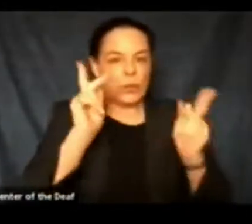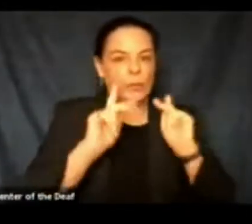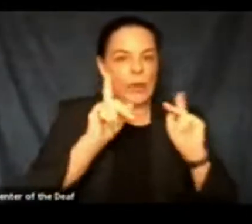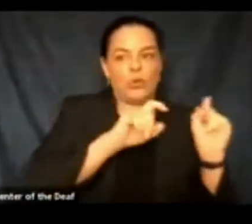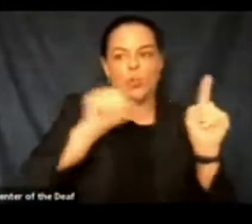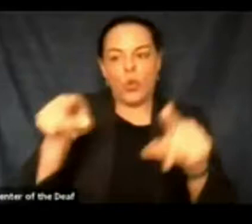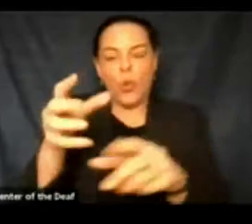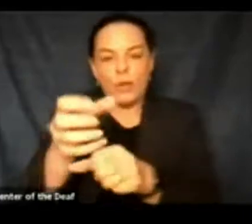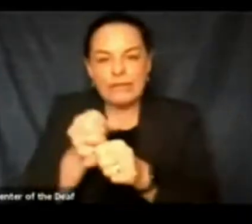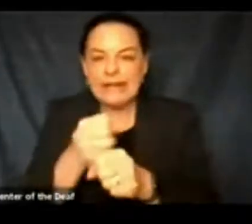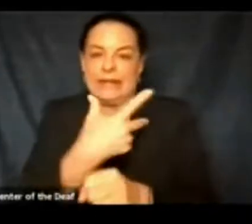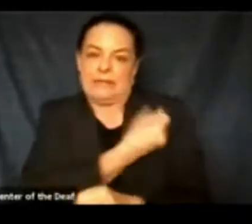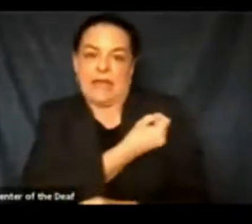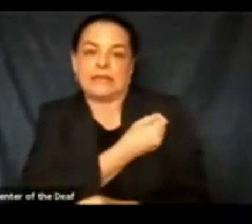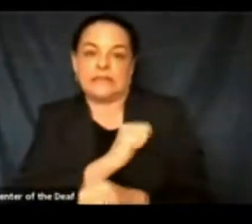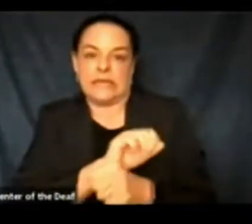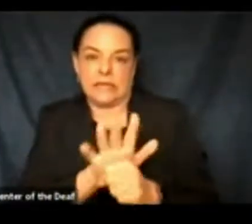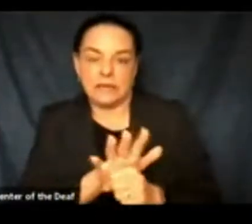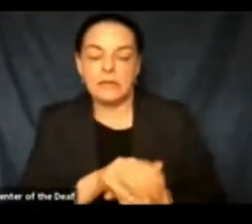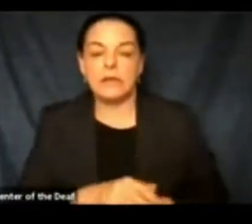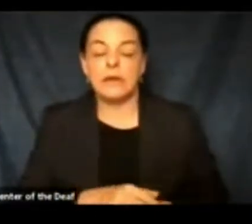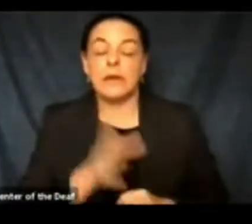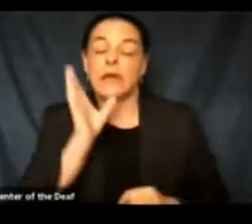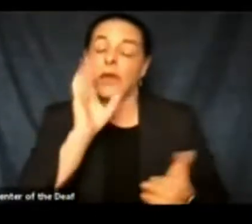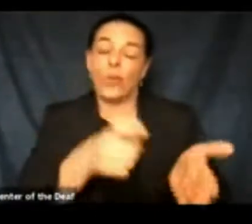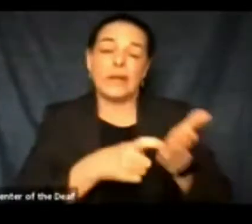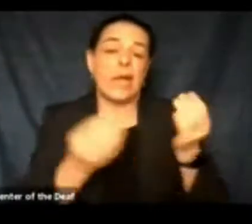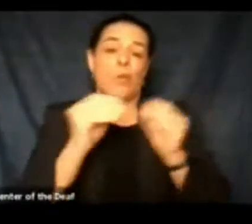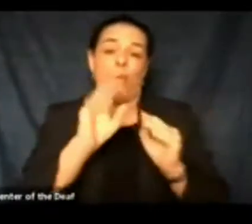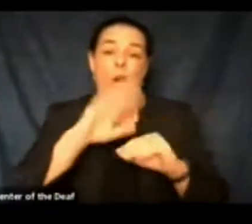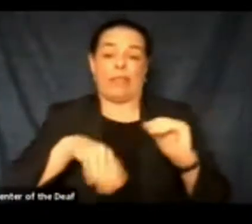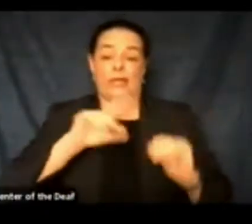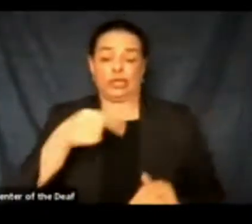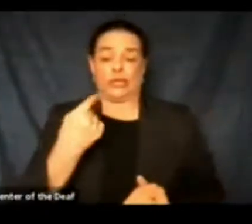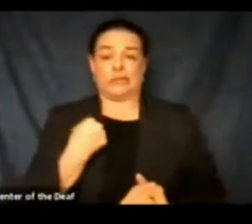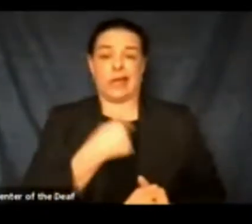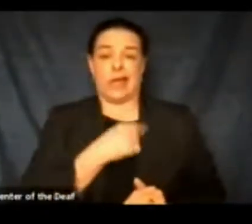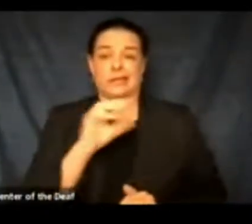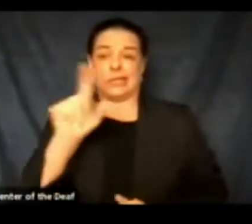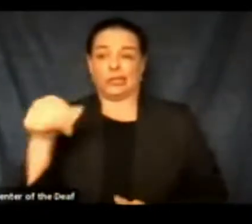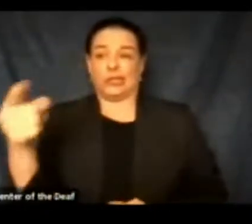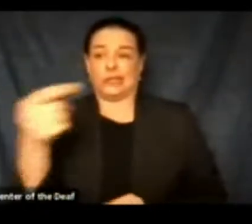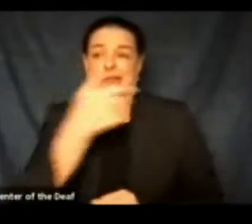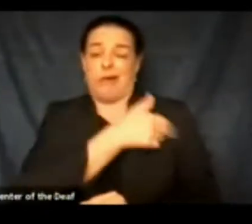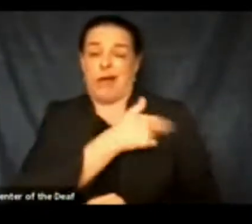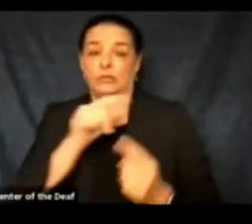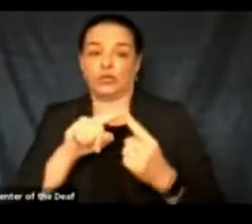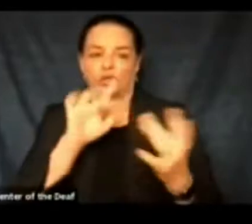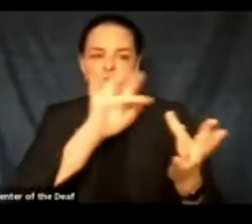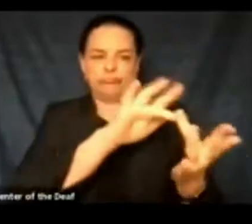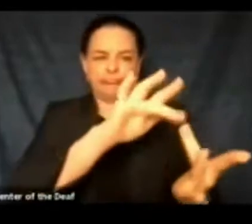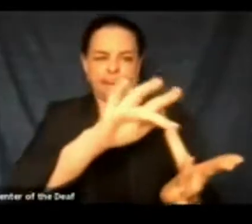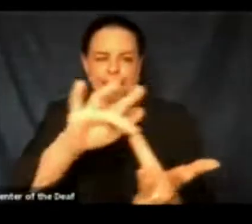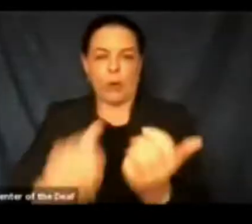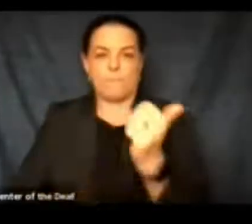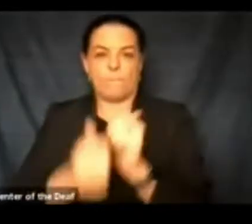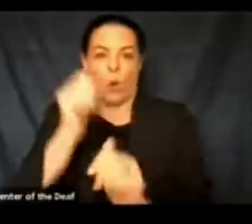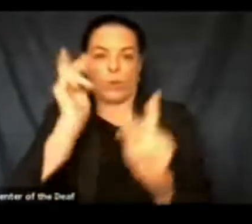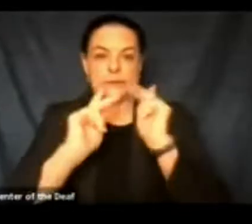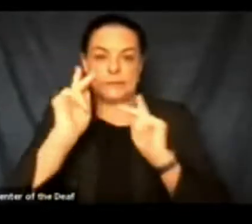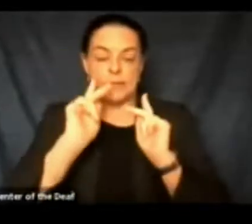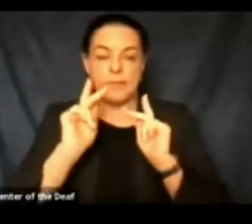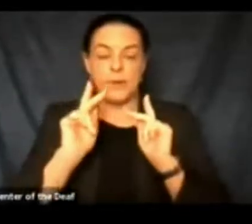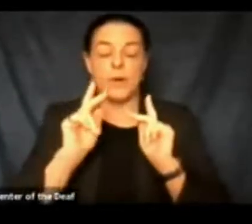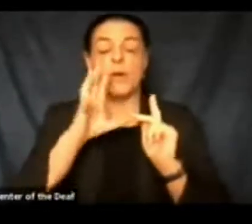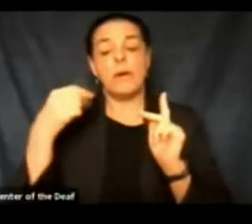receive the vaccine. It will take more than just us and the hospitals to reach the majority of our community, and we are thankful to the groups